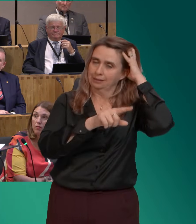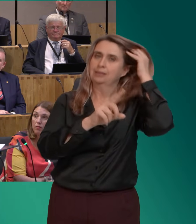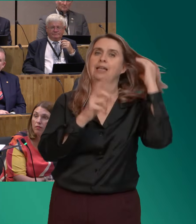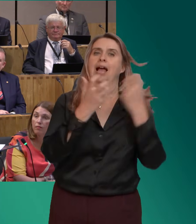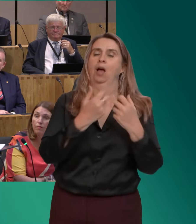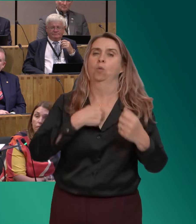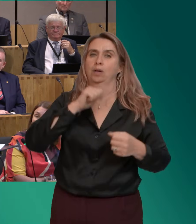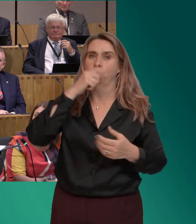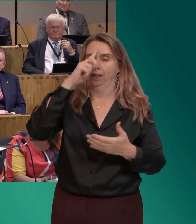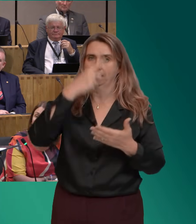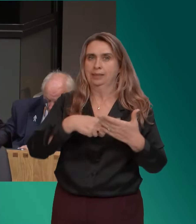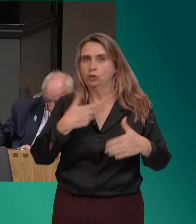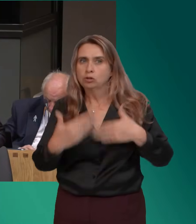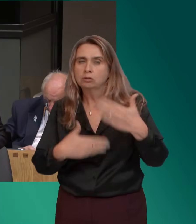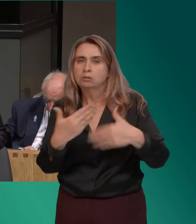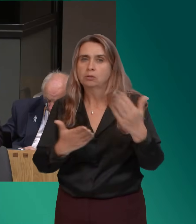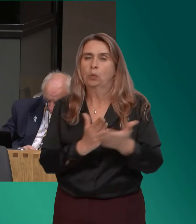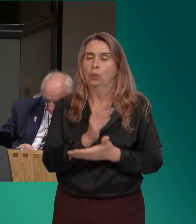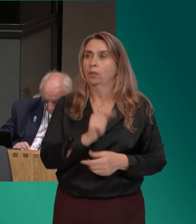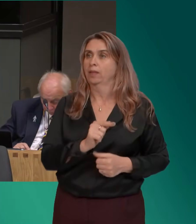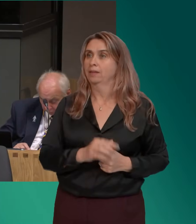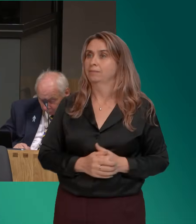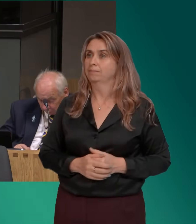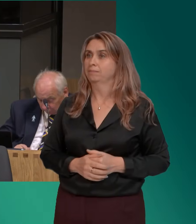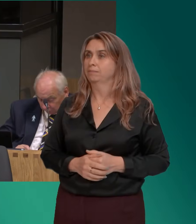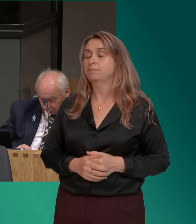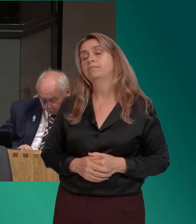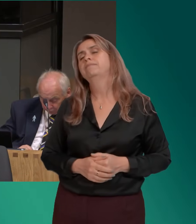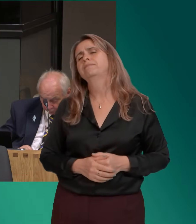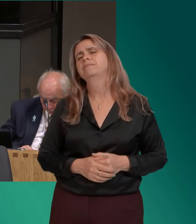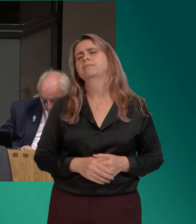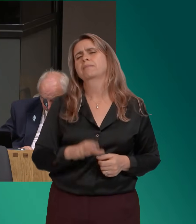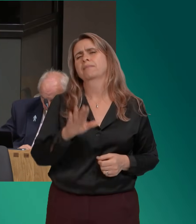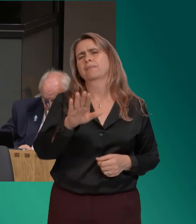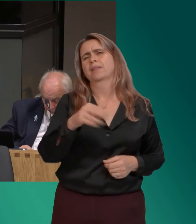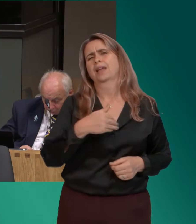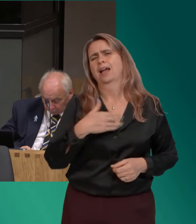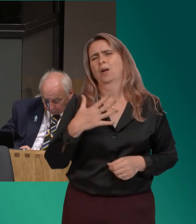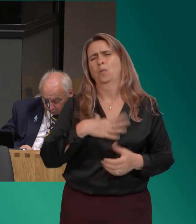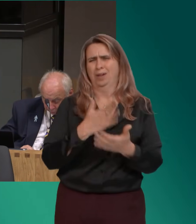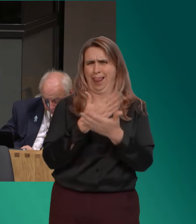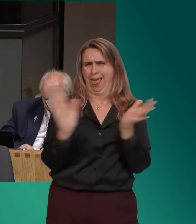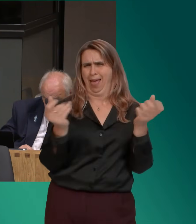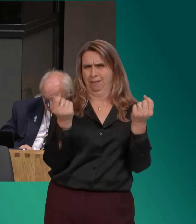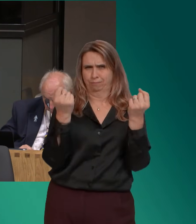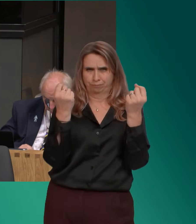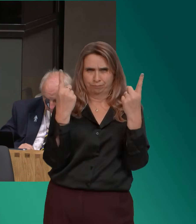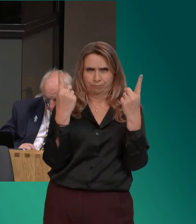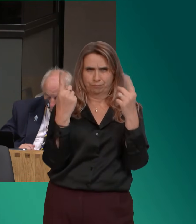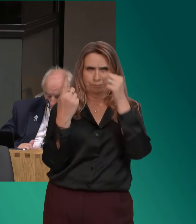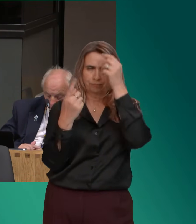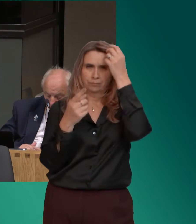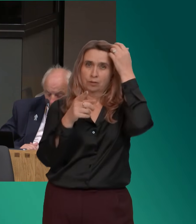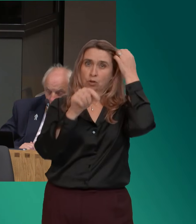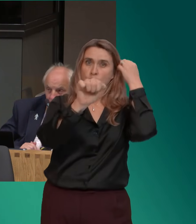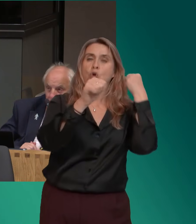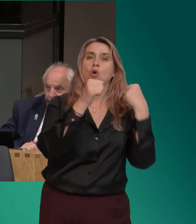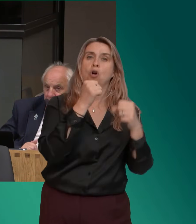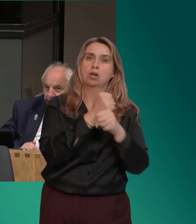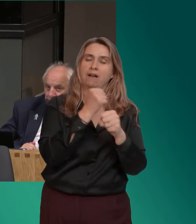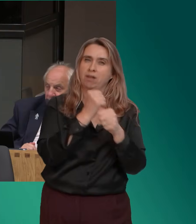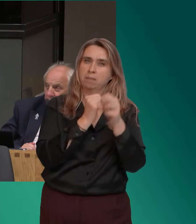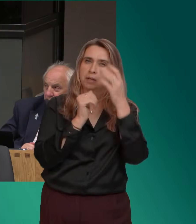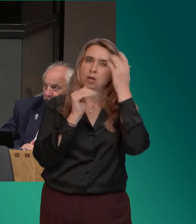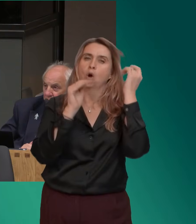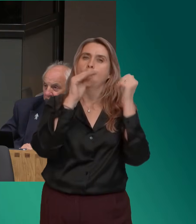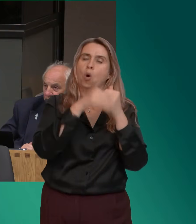us. To the First Minister for his answer, but can we just have absolute clarity on what the Welsh Government position on